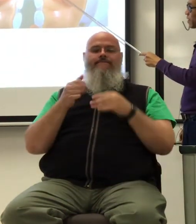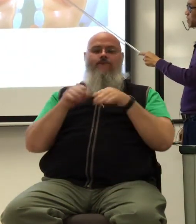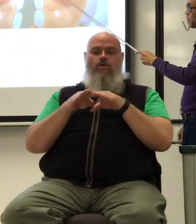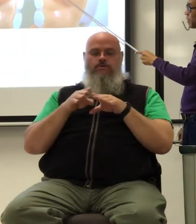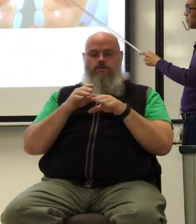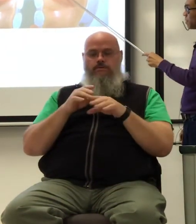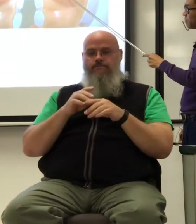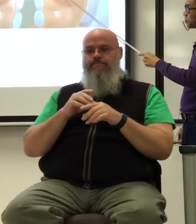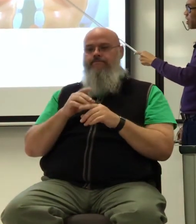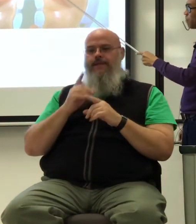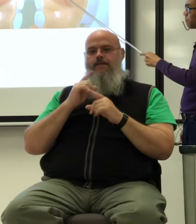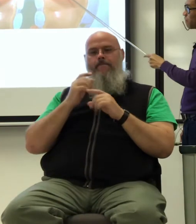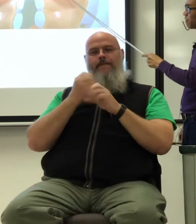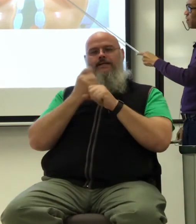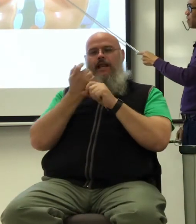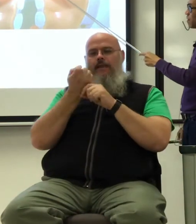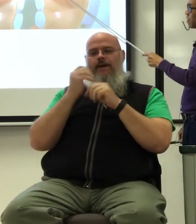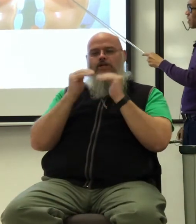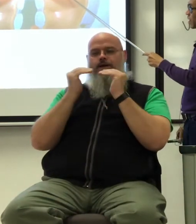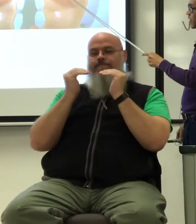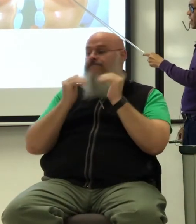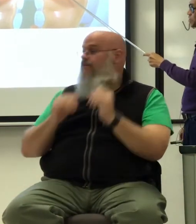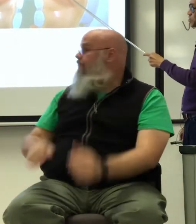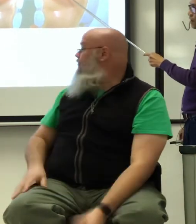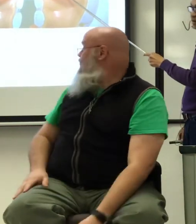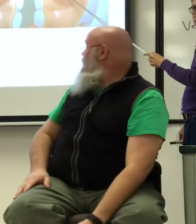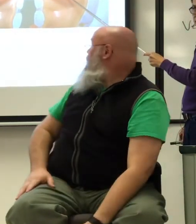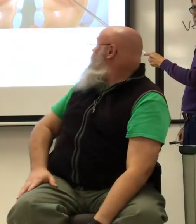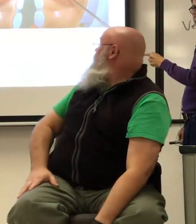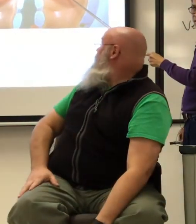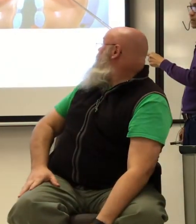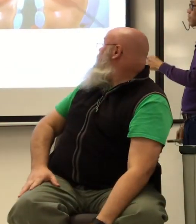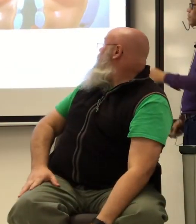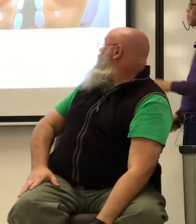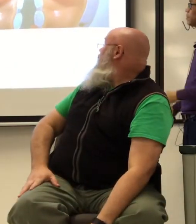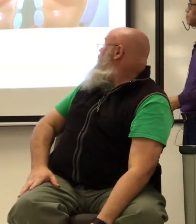see, it creates a bit of a shelf, kind of catch things.